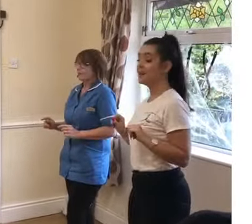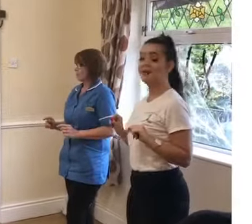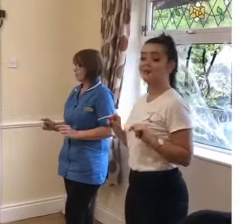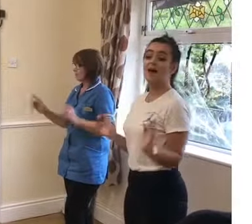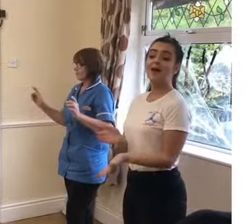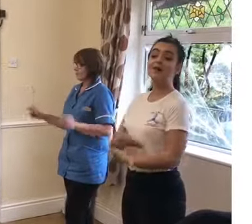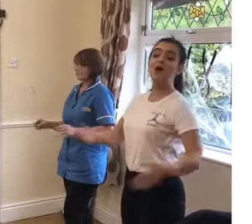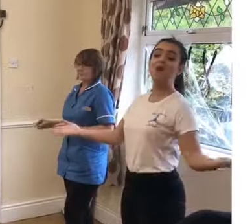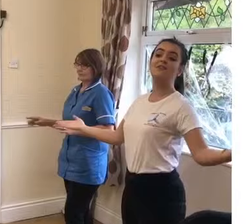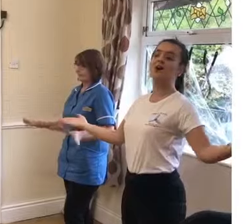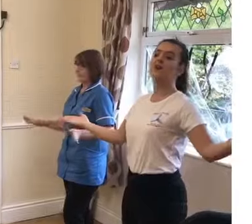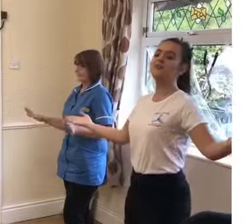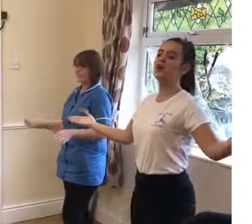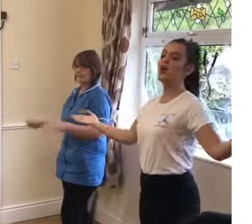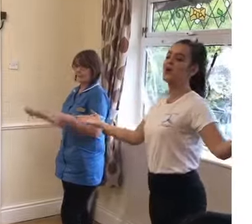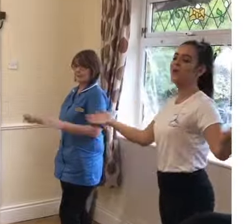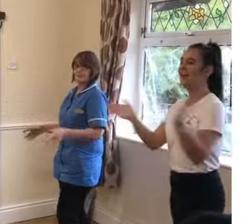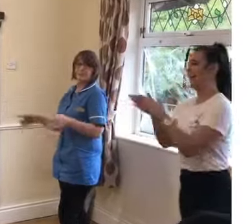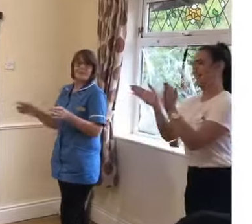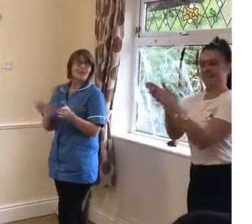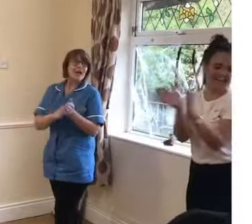a female deer, of sun. So, Doe. Yay.